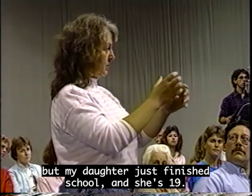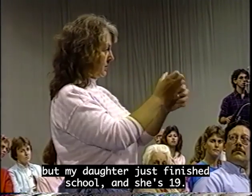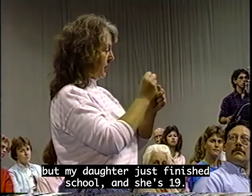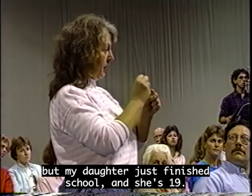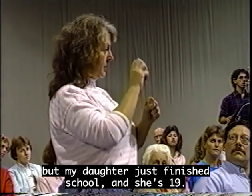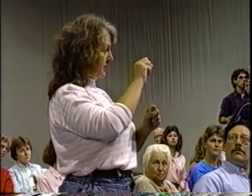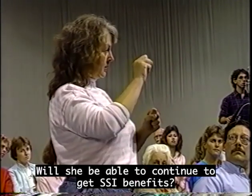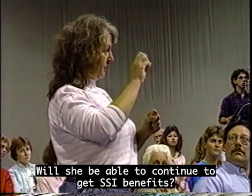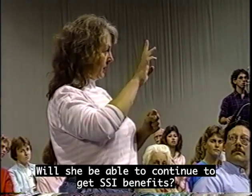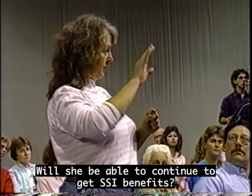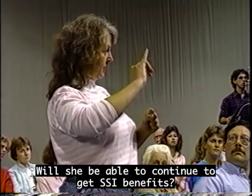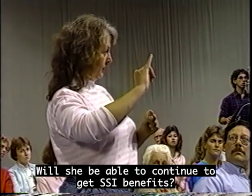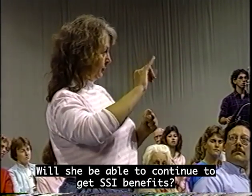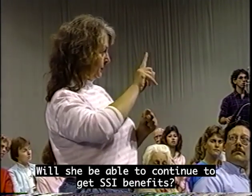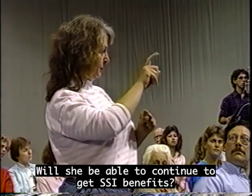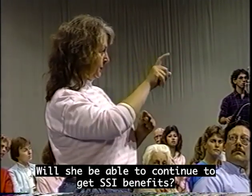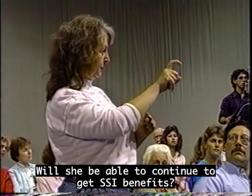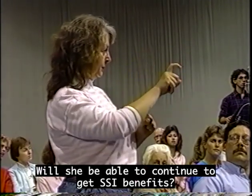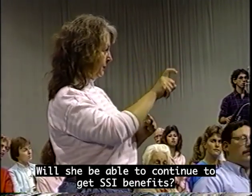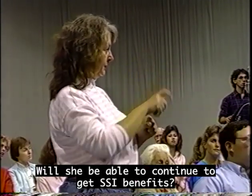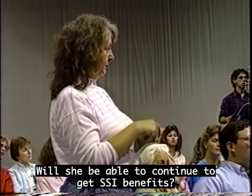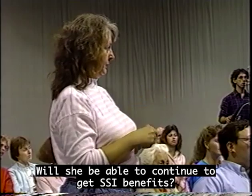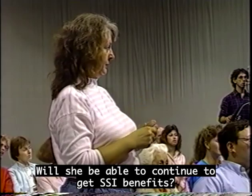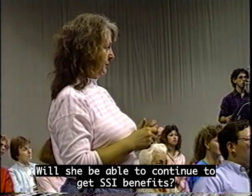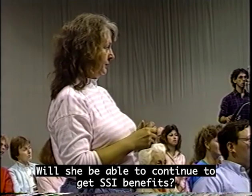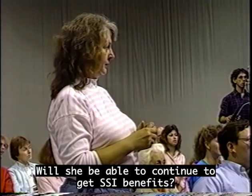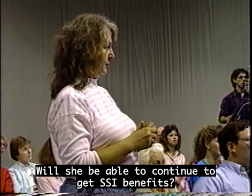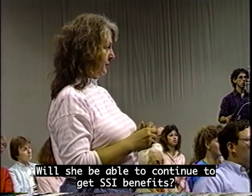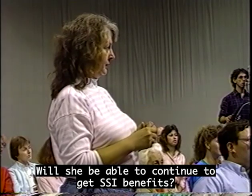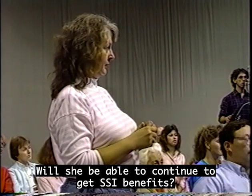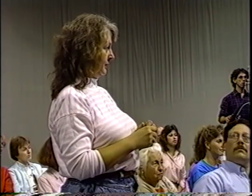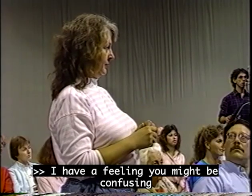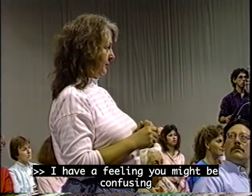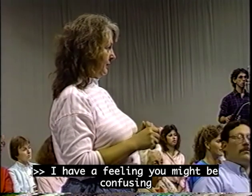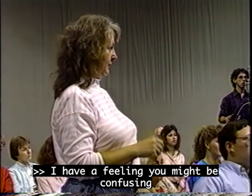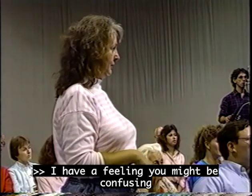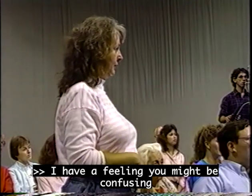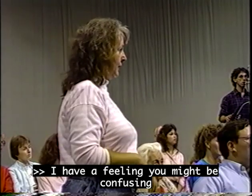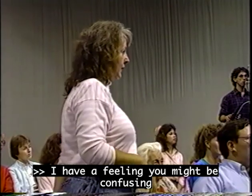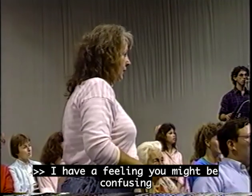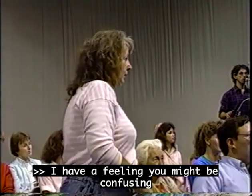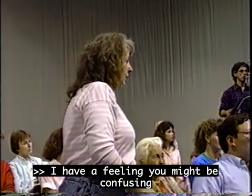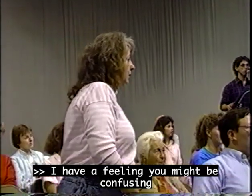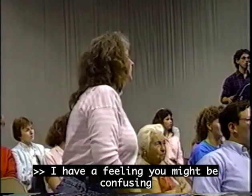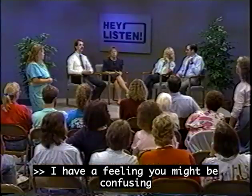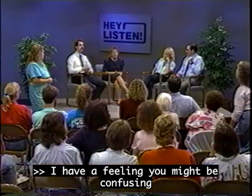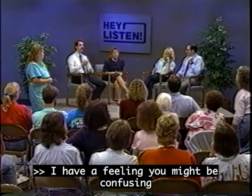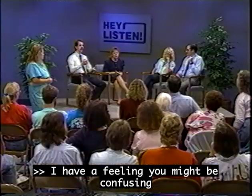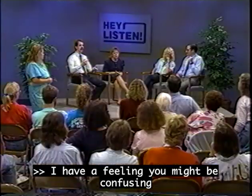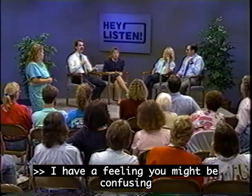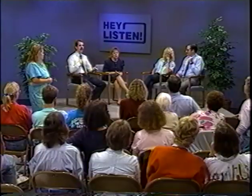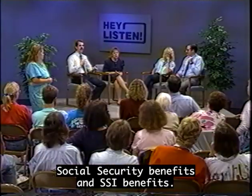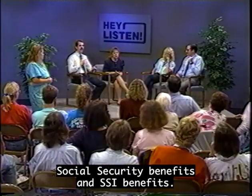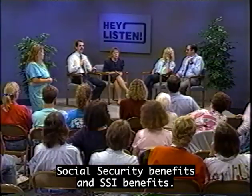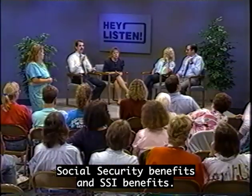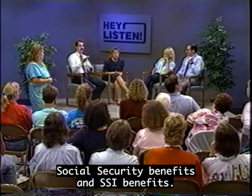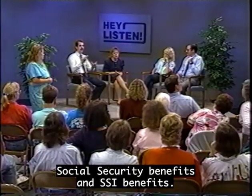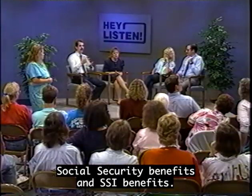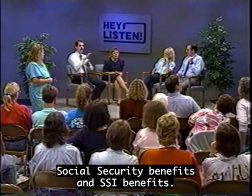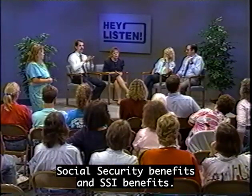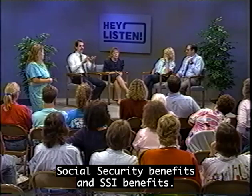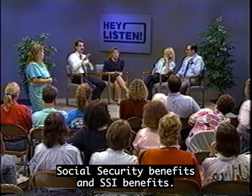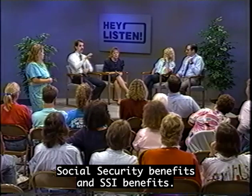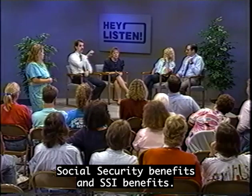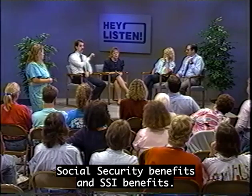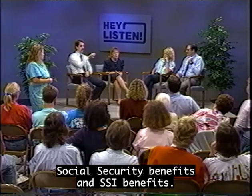and she's 19. Will she be able to continue to get SSI benefits? I have a feeling you might be confusing Social